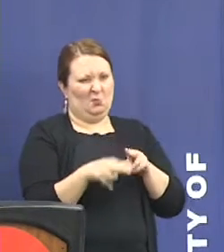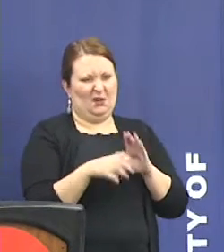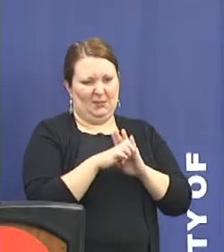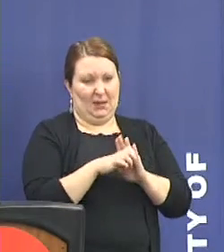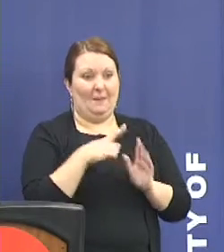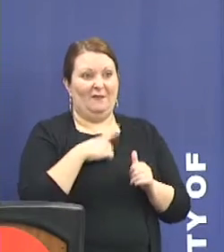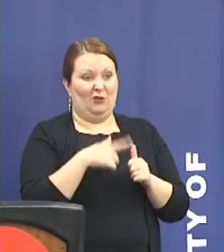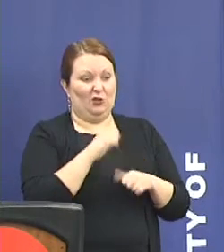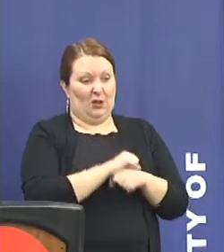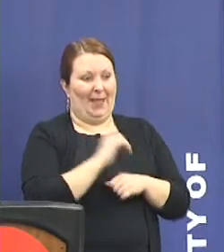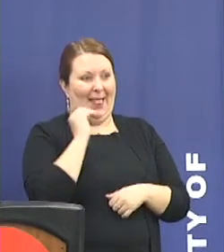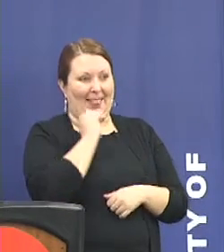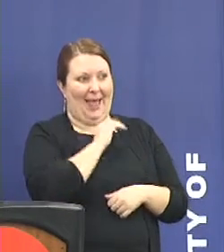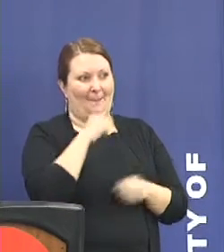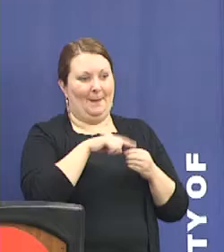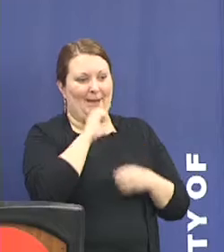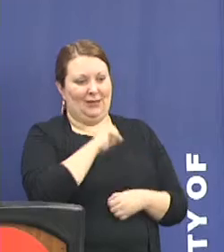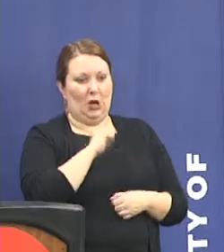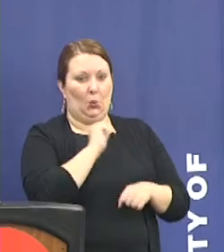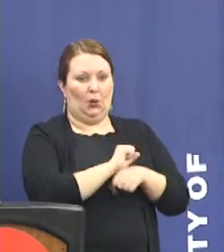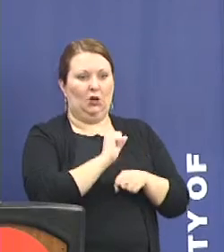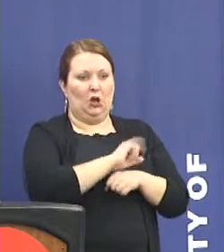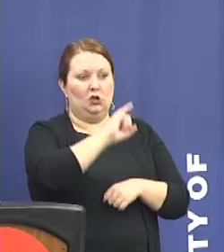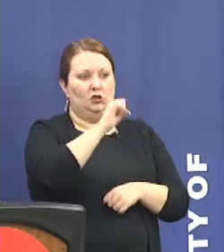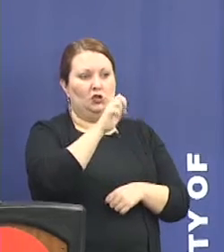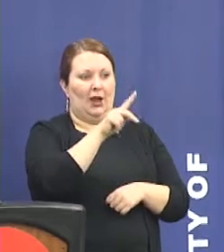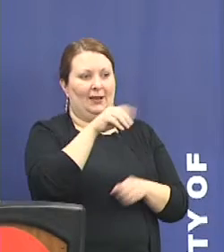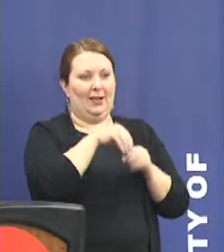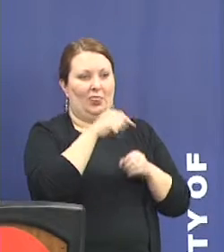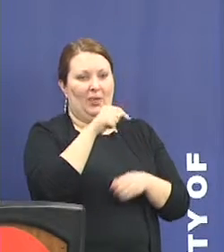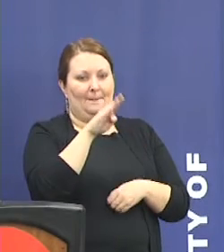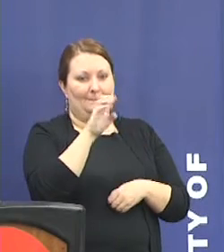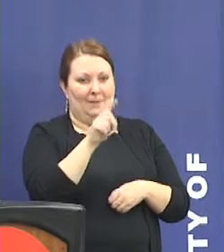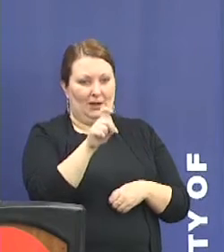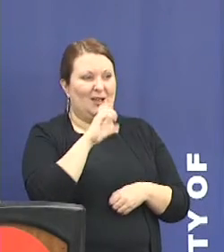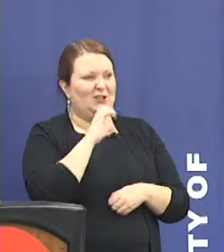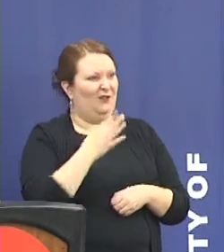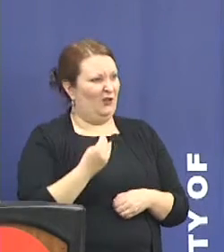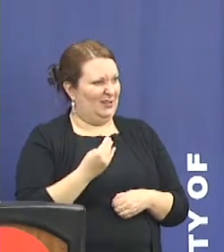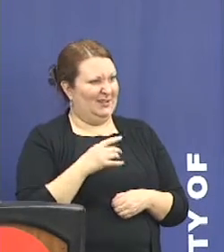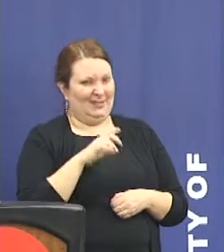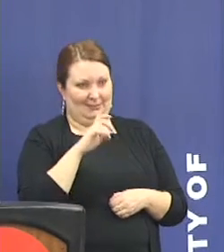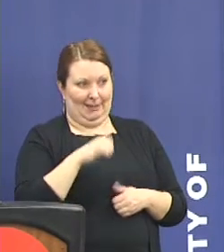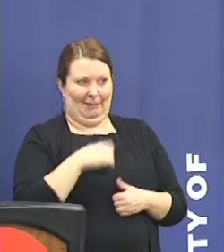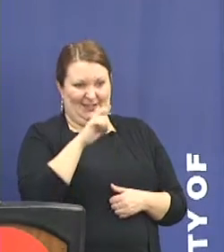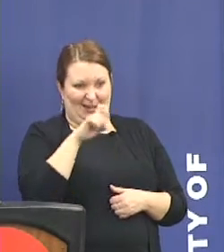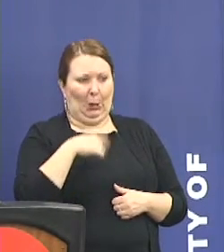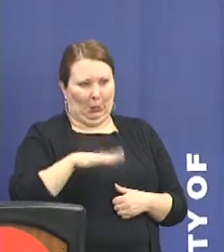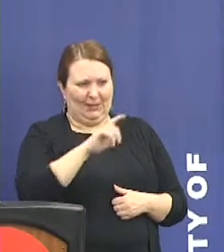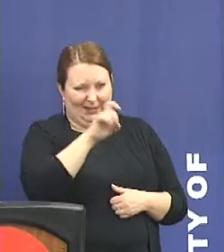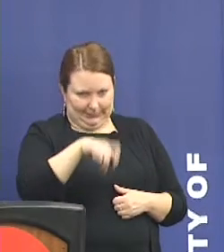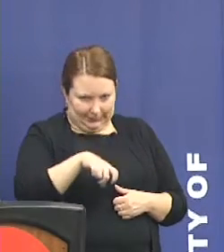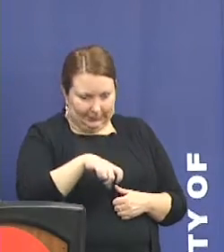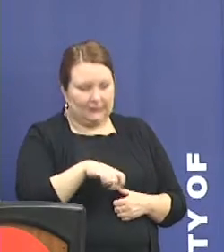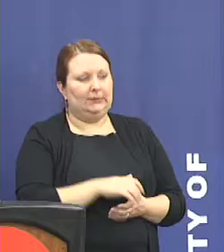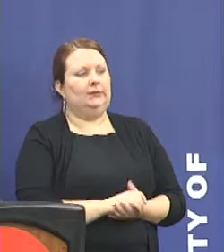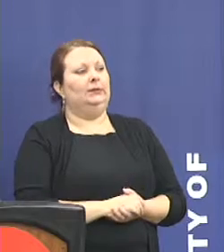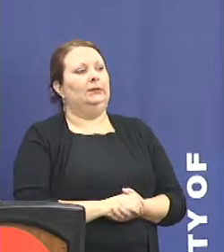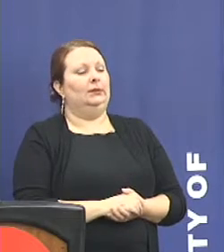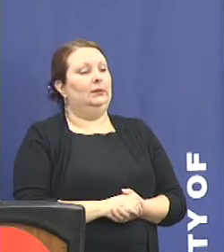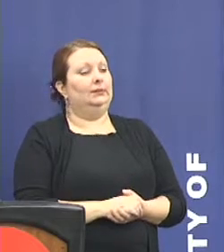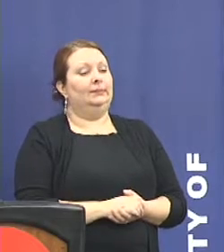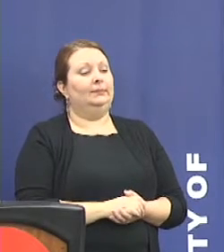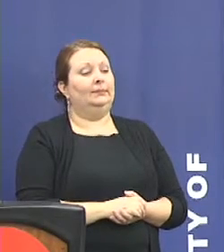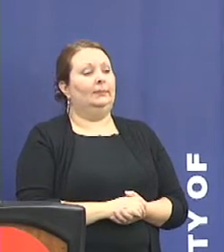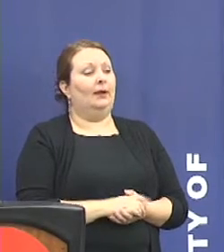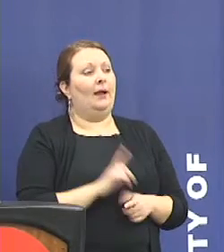My first job, I lied about my age. I was working in a Jack in the Box, right? And I was 14, and I'm in Texas, because I grew up in Texas, and I don't